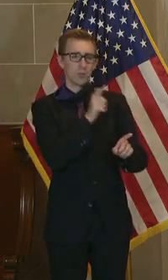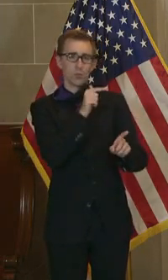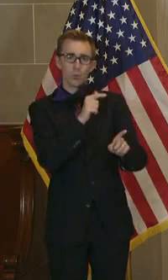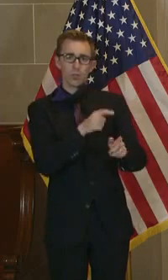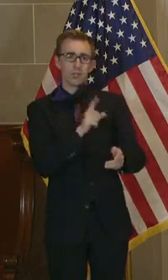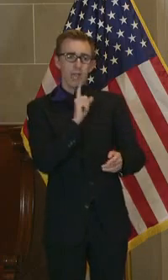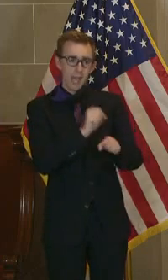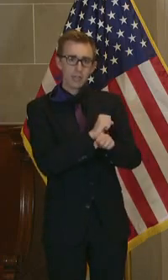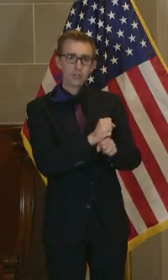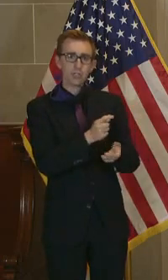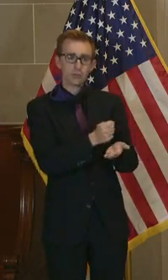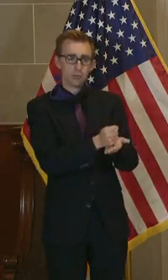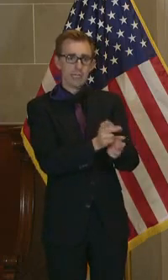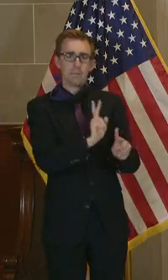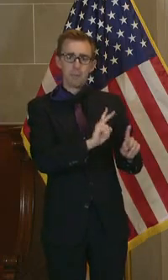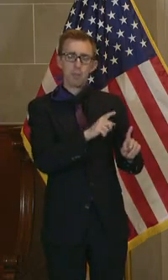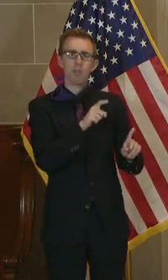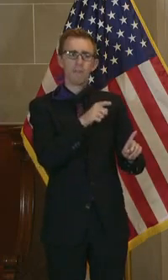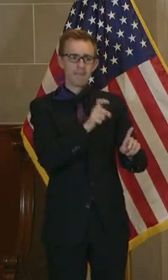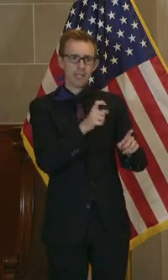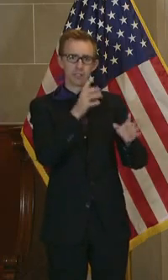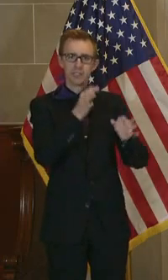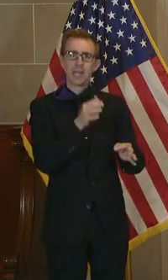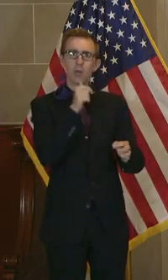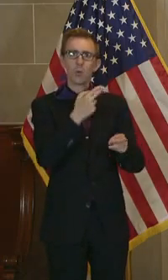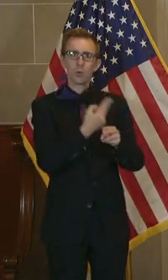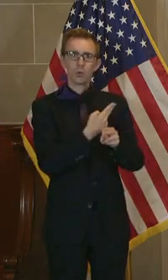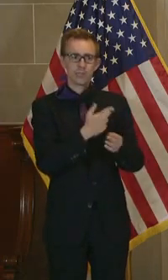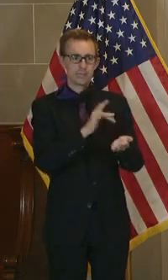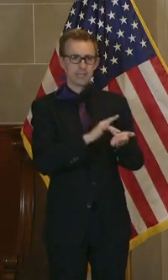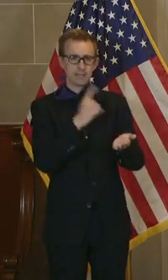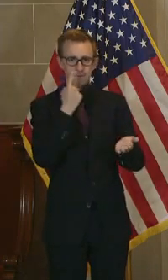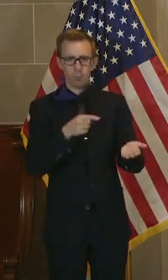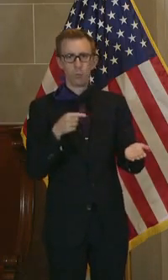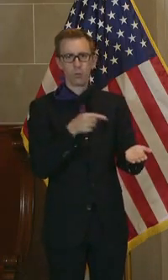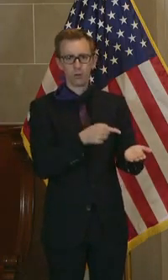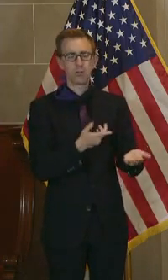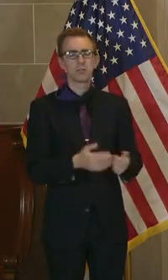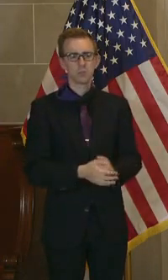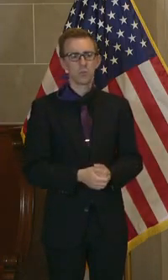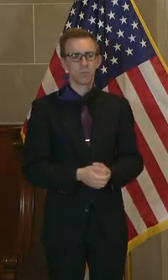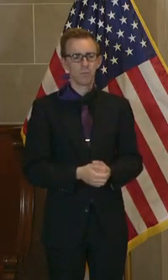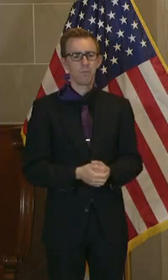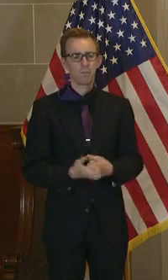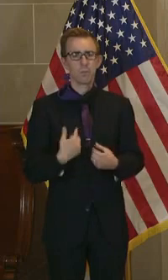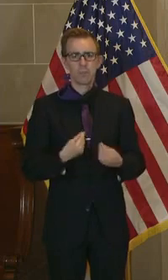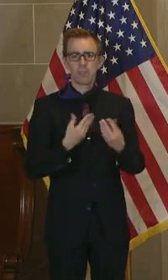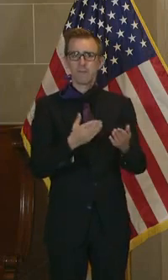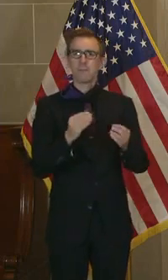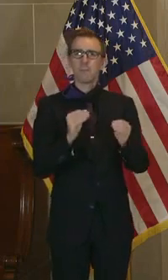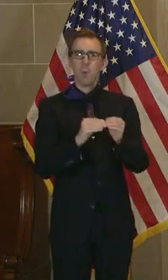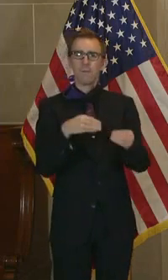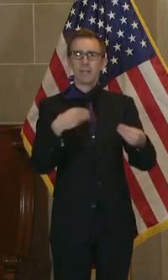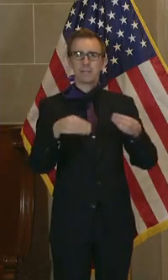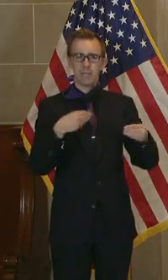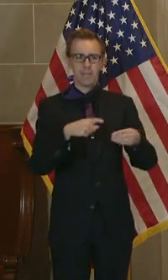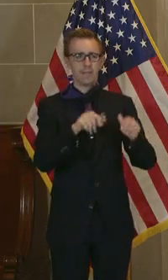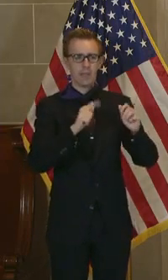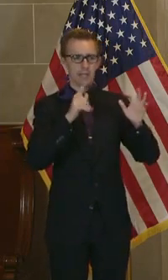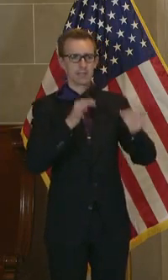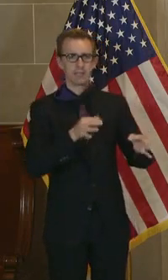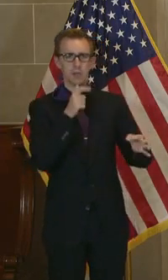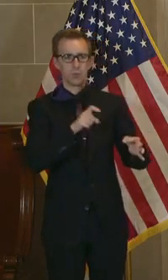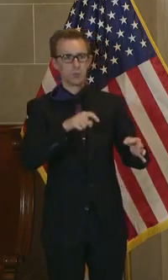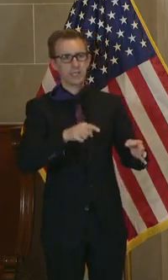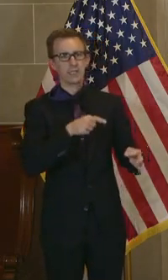best person to decide who to use that on and how to use it. So we have given them latitude purposely, and that comes